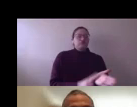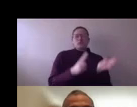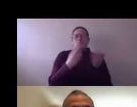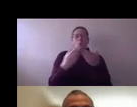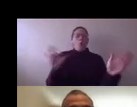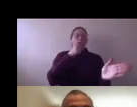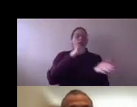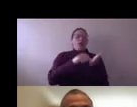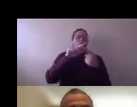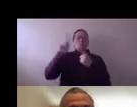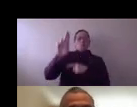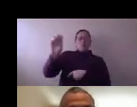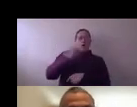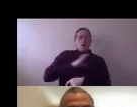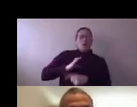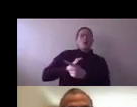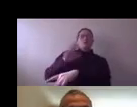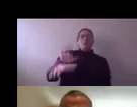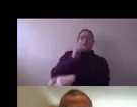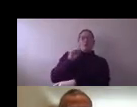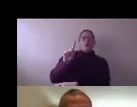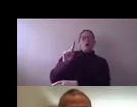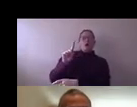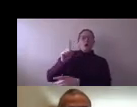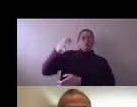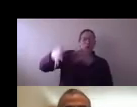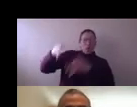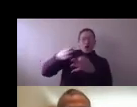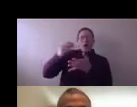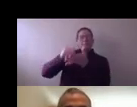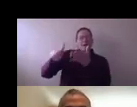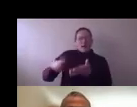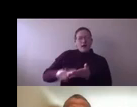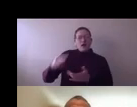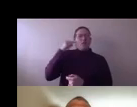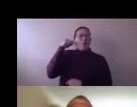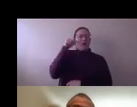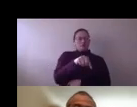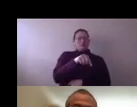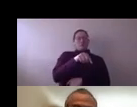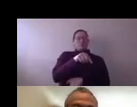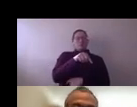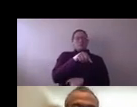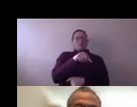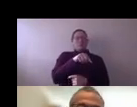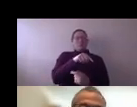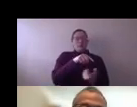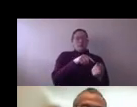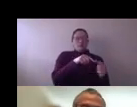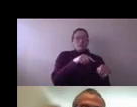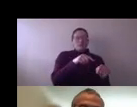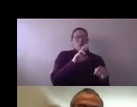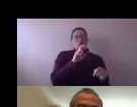Congress calling for hearings and investigation of the apparent